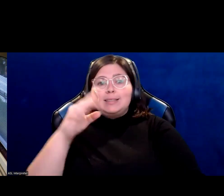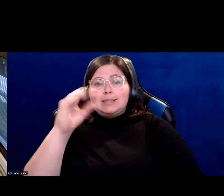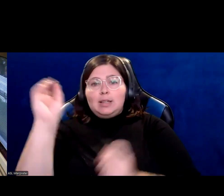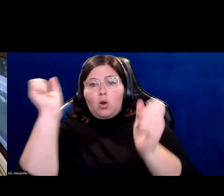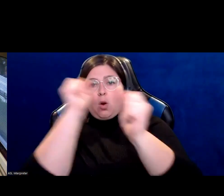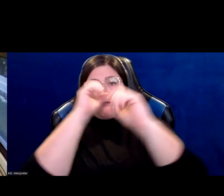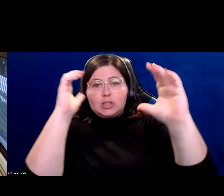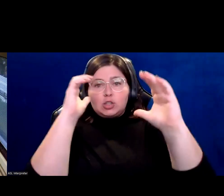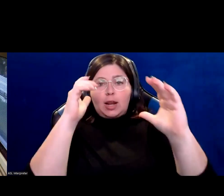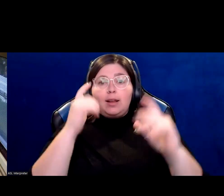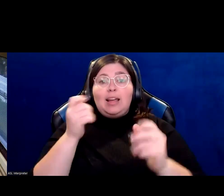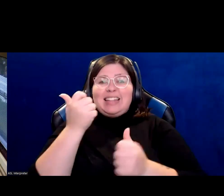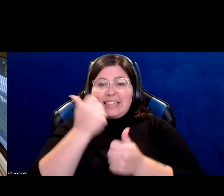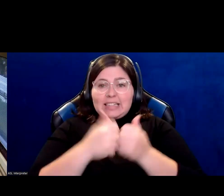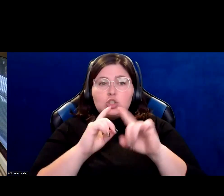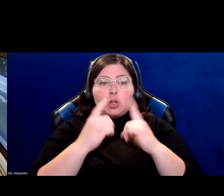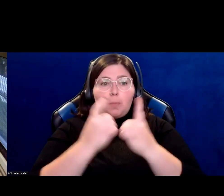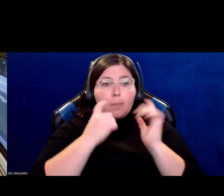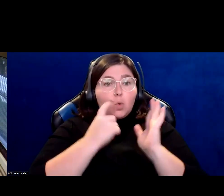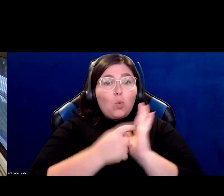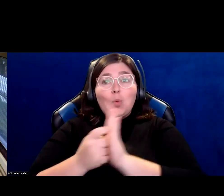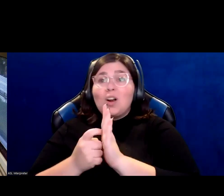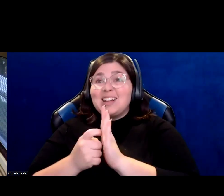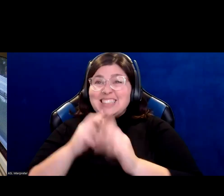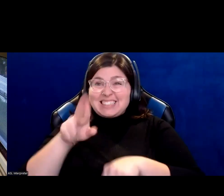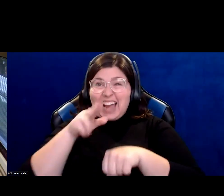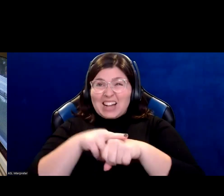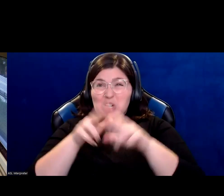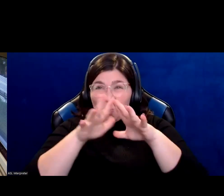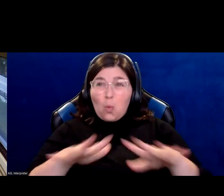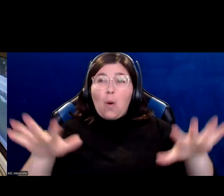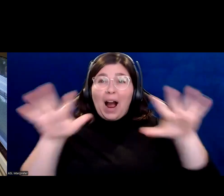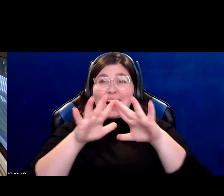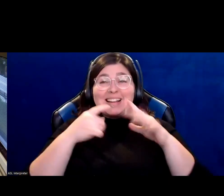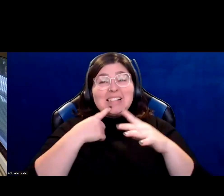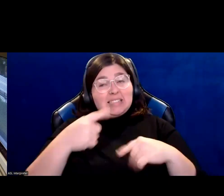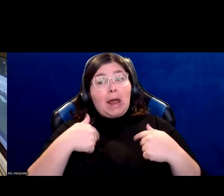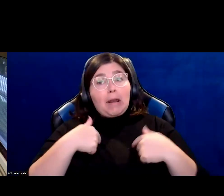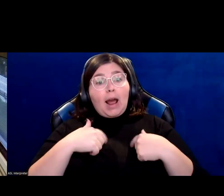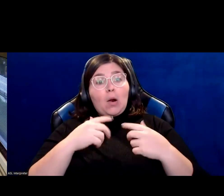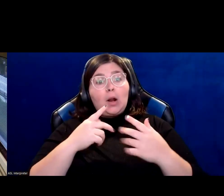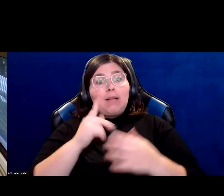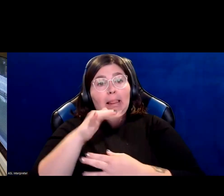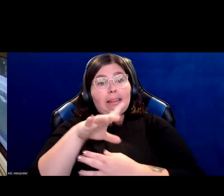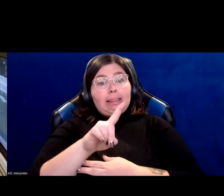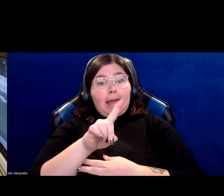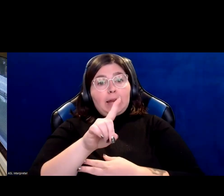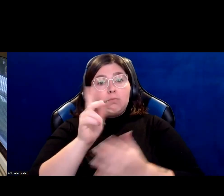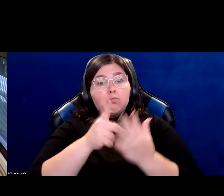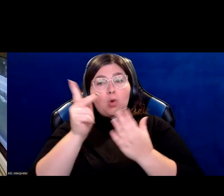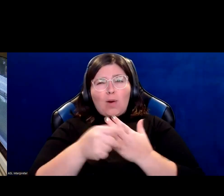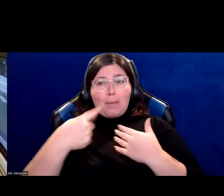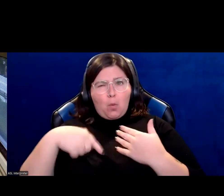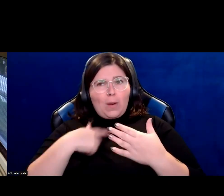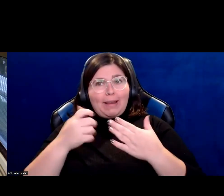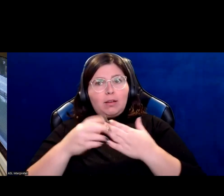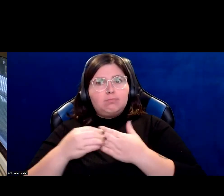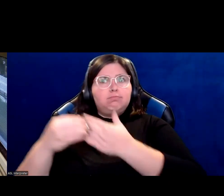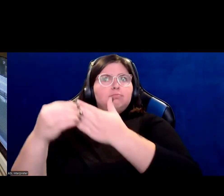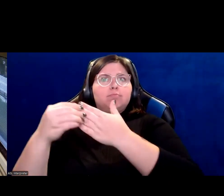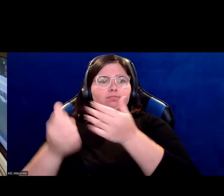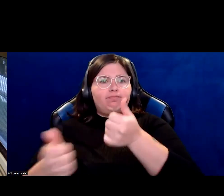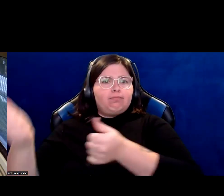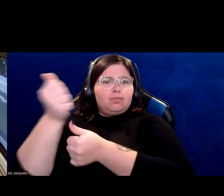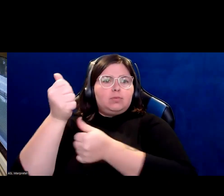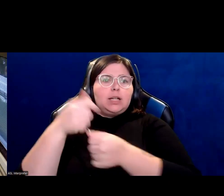Water, we've been nationally recognized as leaders in our lead programs. This work has included implementation of a corrosion control treatment program for